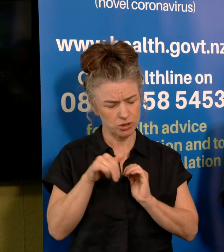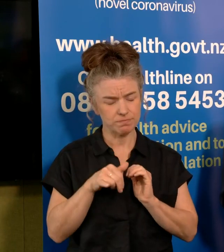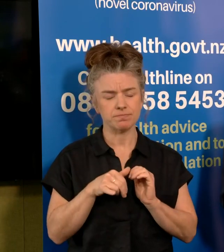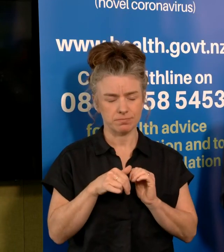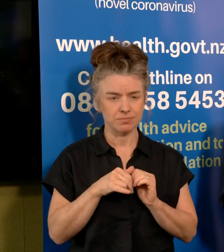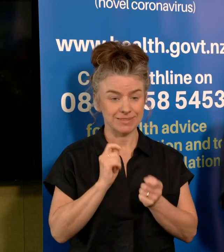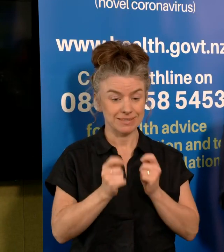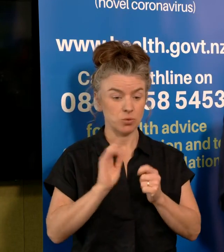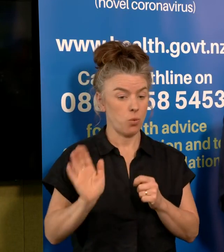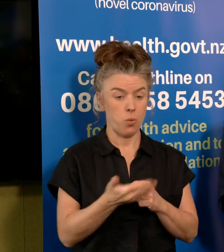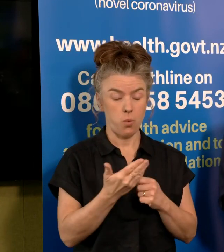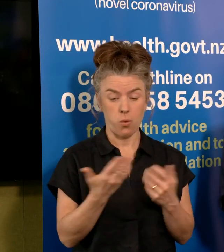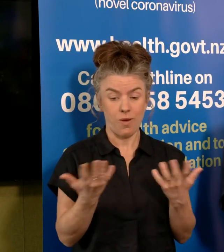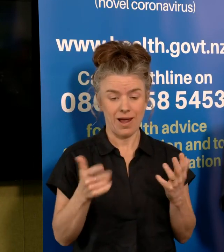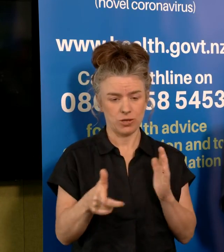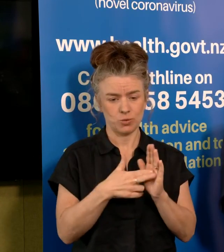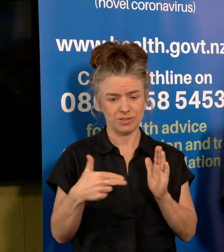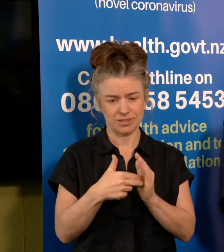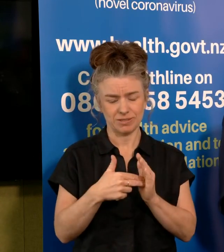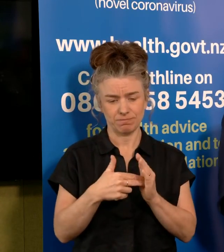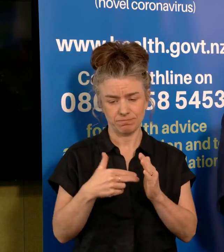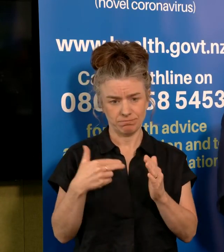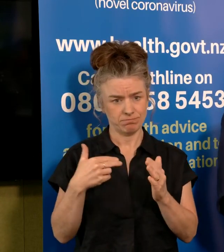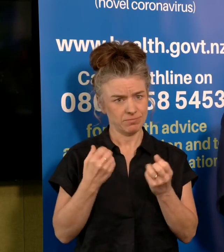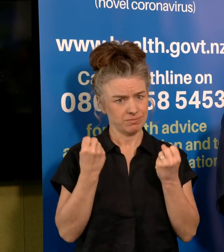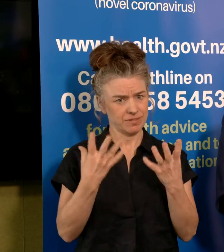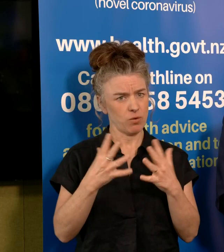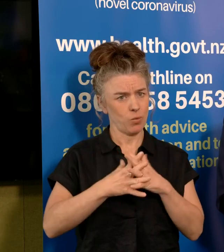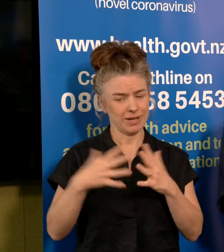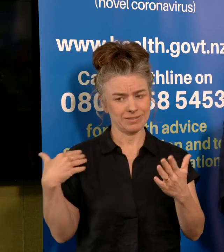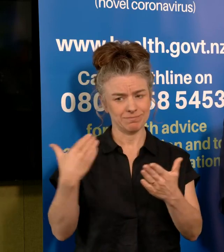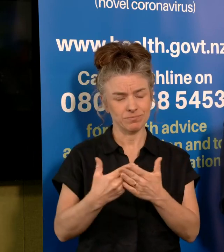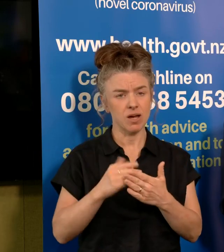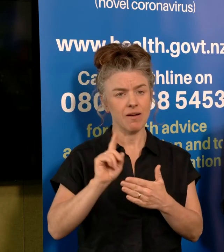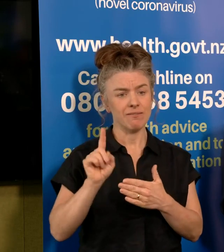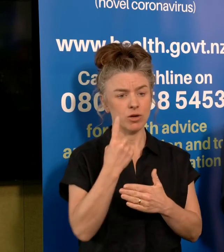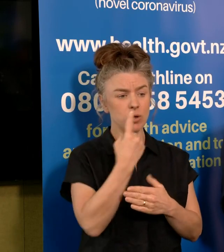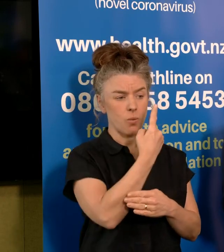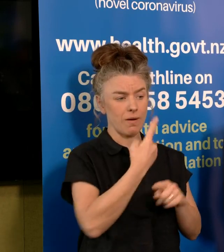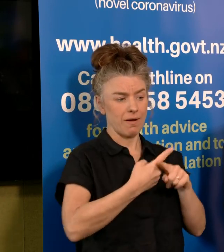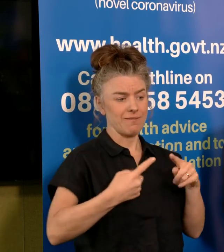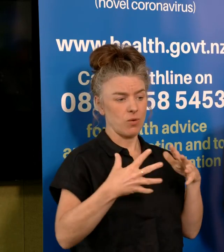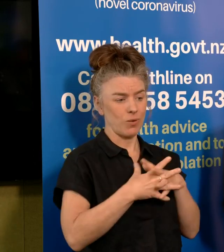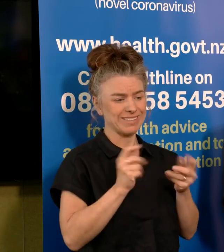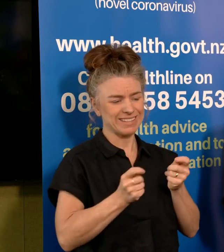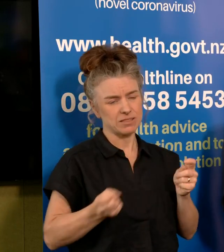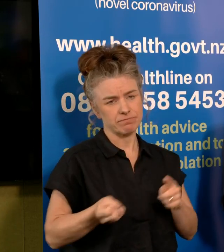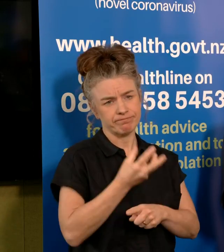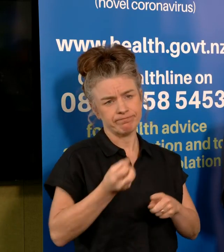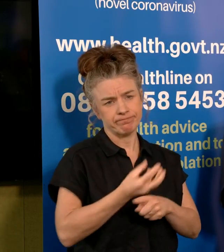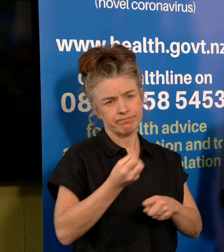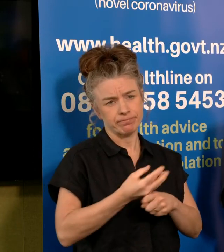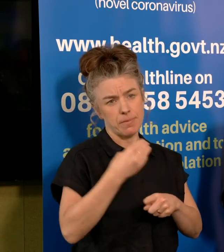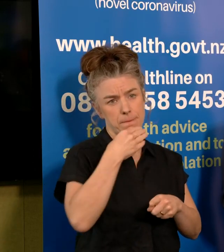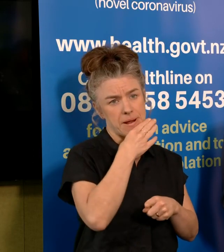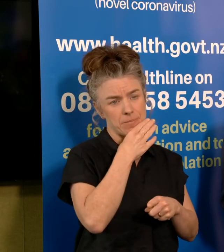all the testing in New Zealand for some weeks now. It was only in the first week or week and a half that tests were going to Melbourne. Then we stood